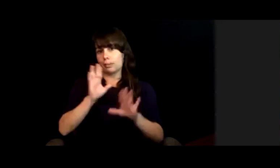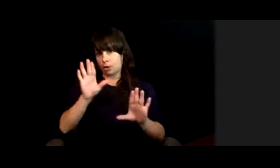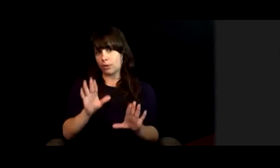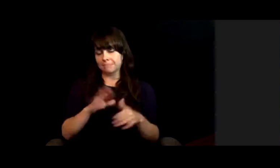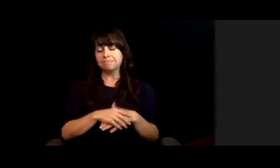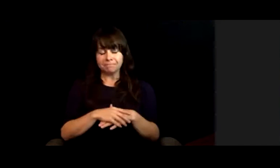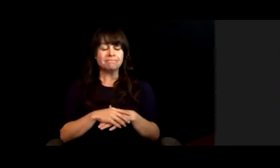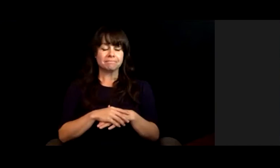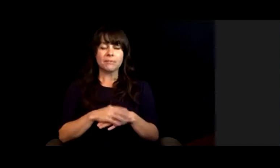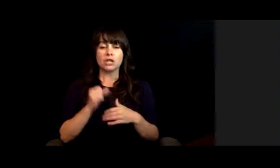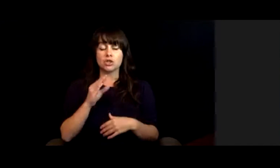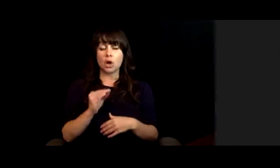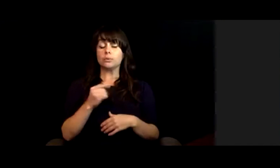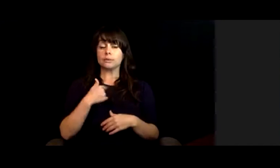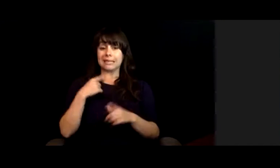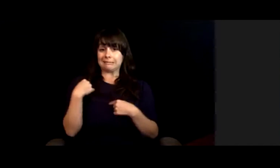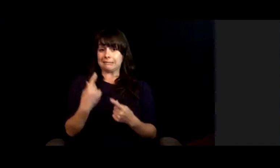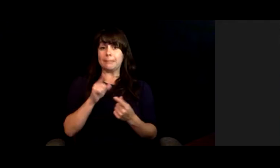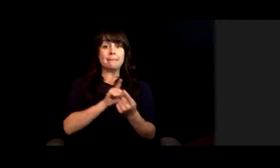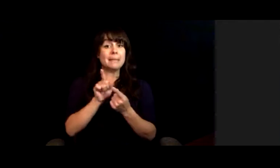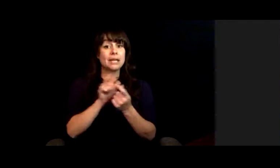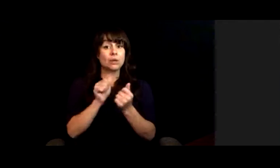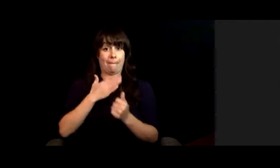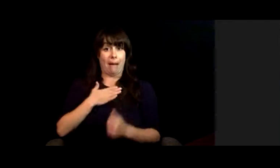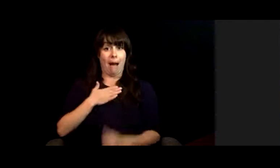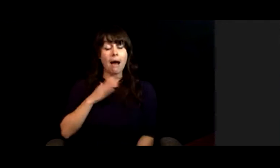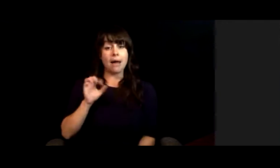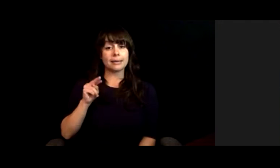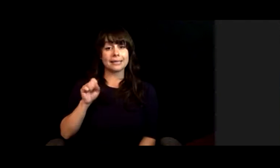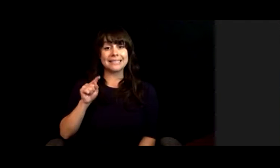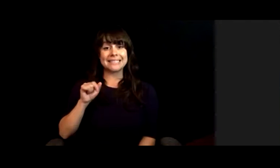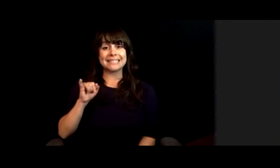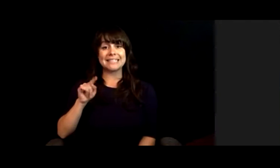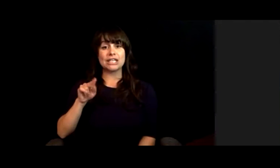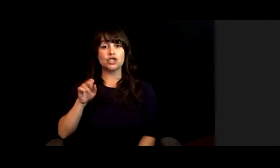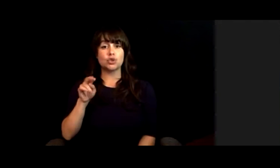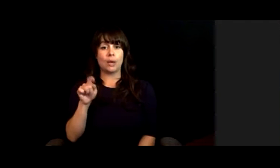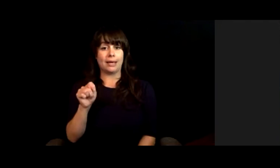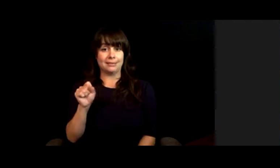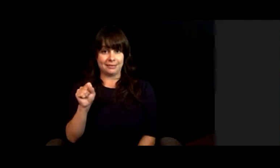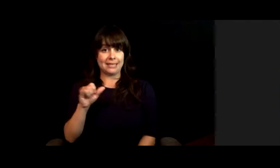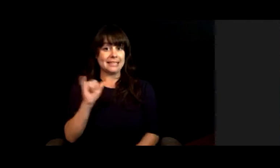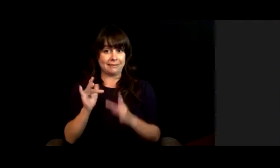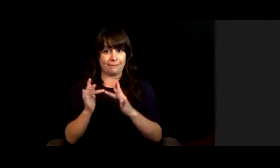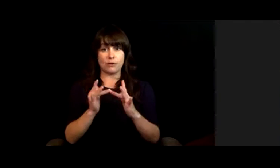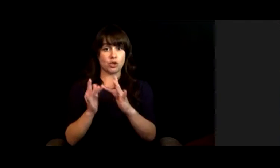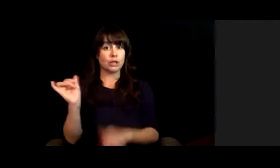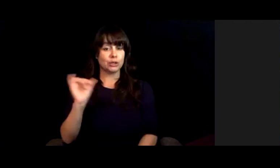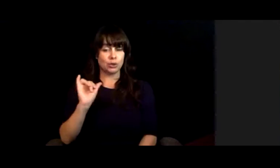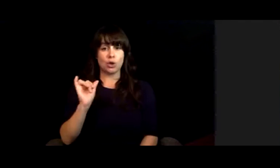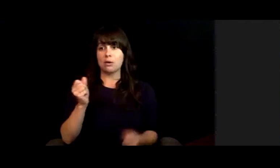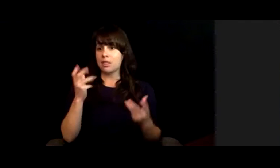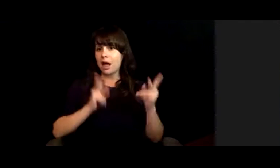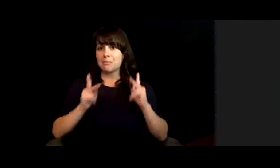it. And I've been meeting constituents that way too. A lot of people prefer to do that. Sometimes I meet them in their